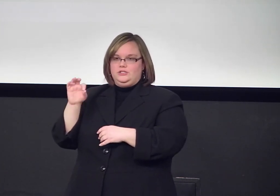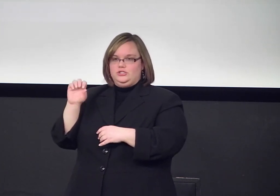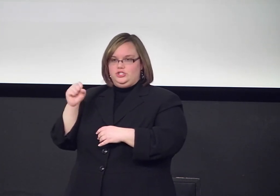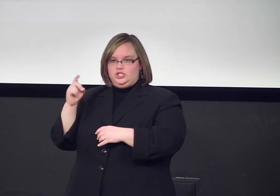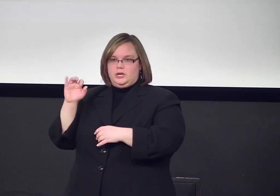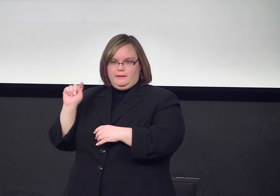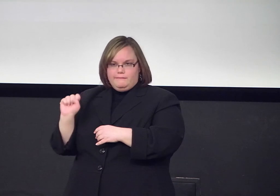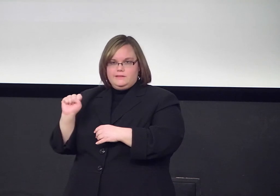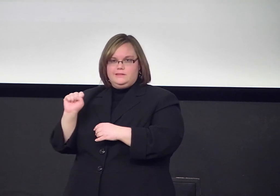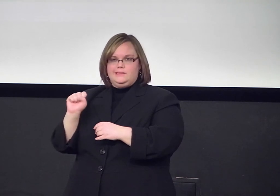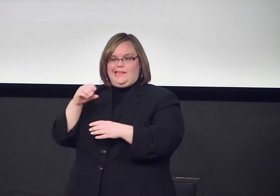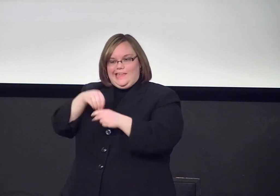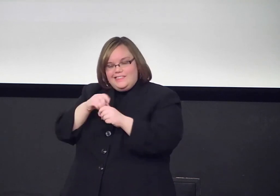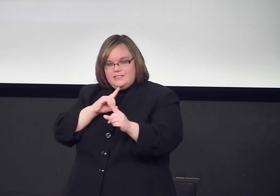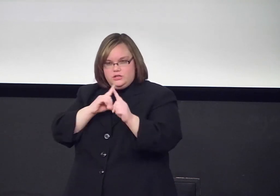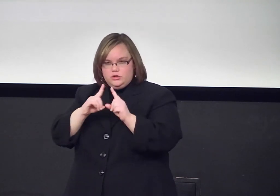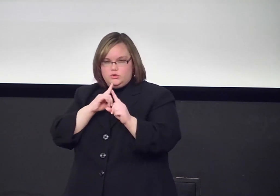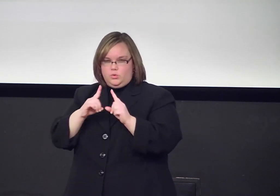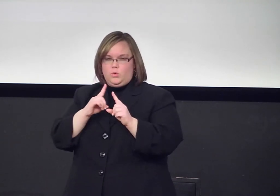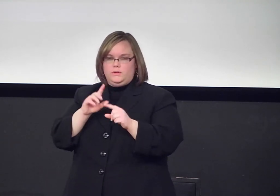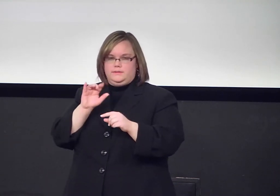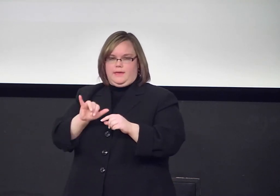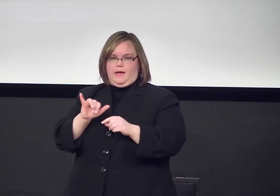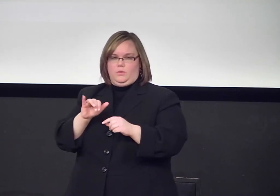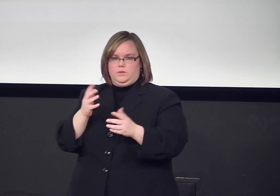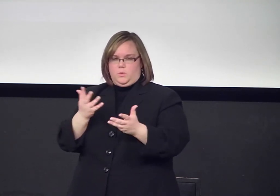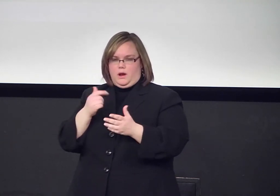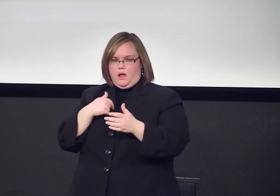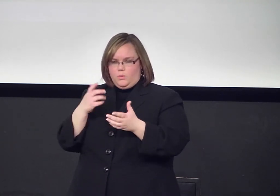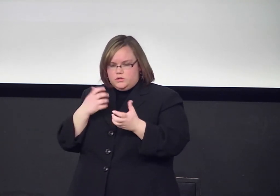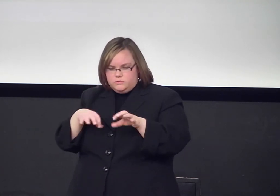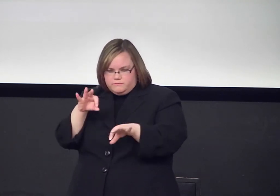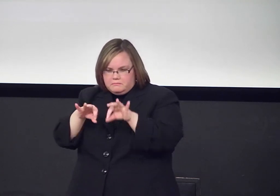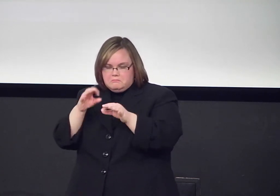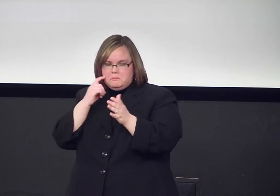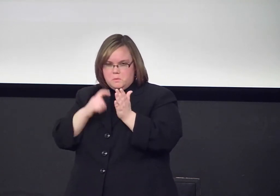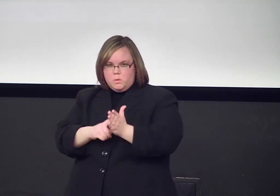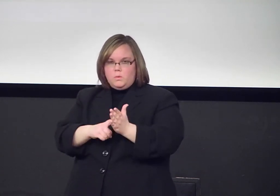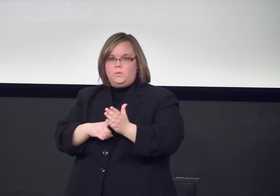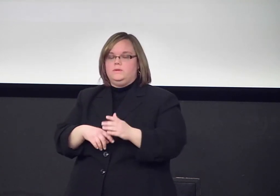the calls, which are shown in these examples here.